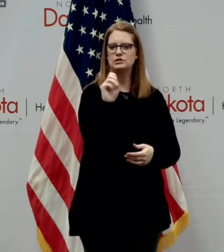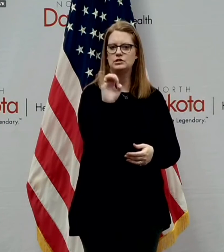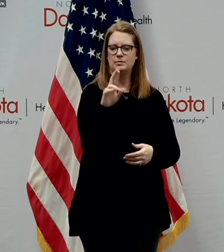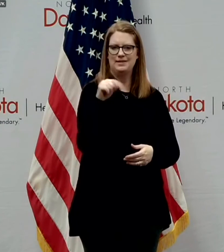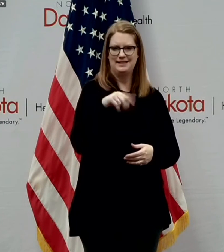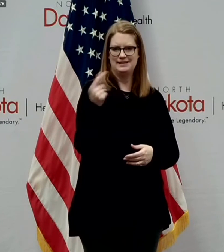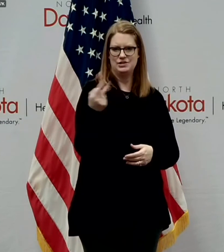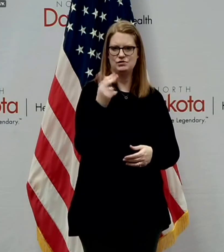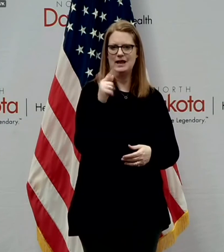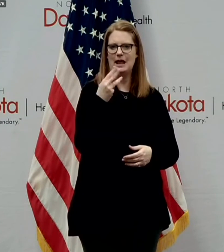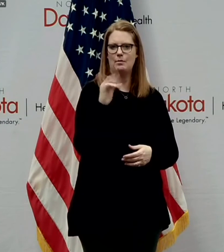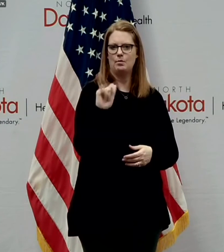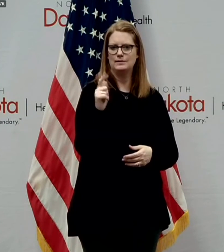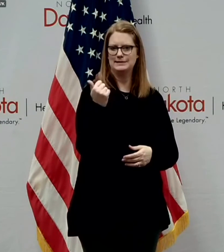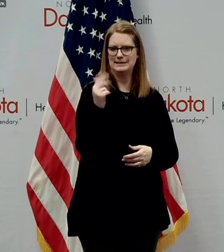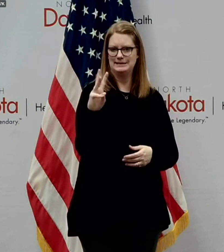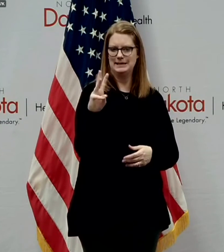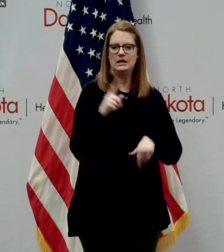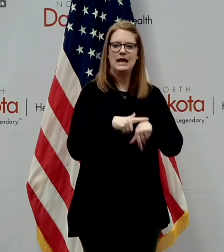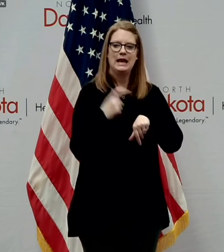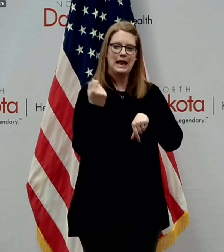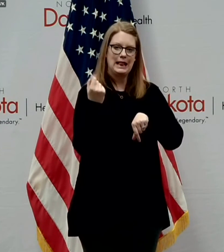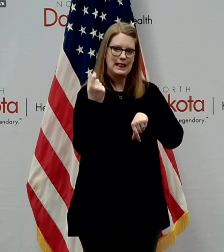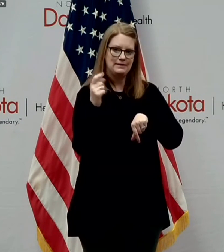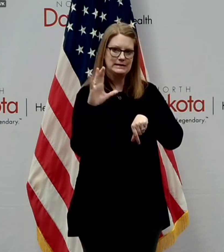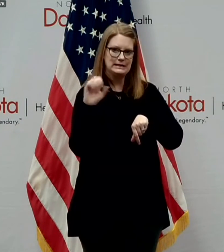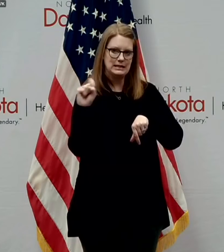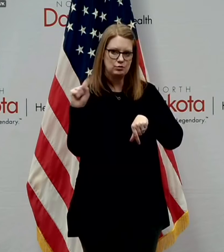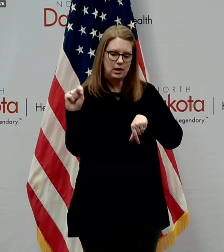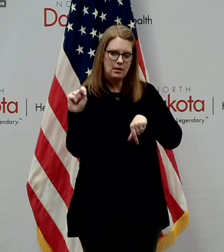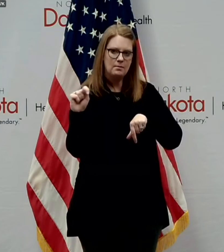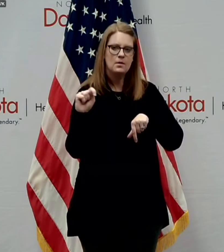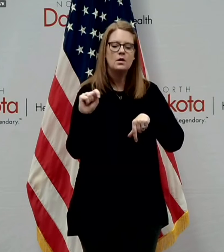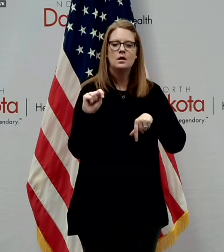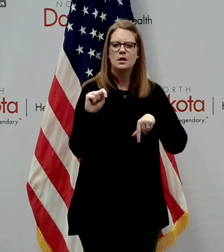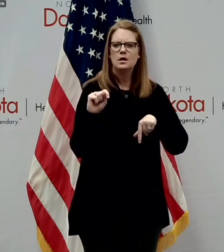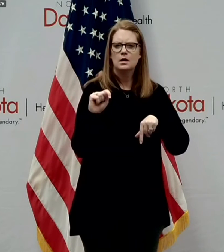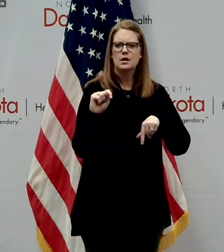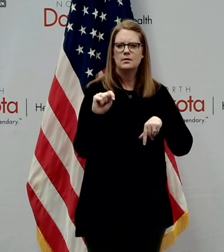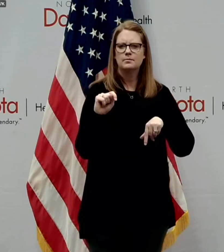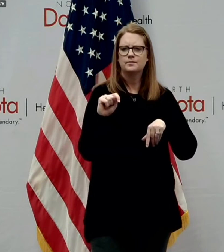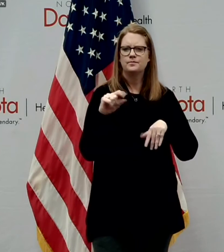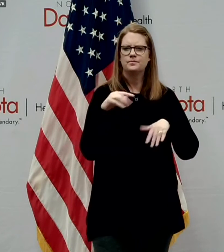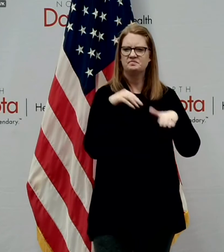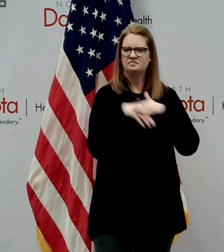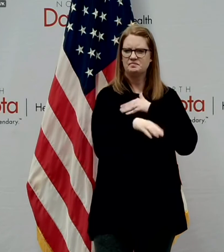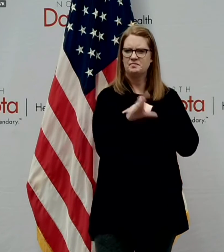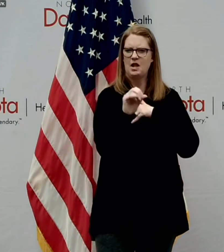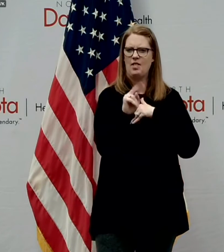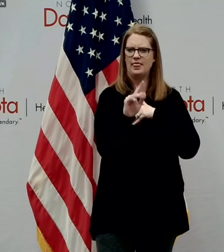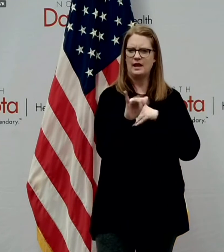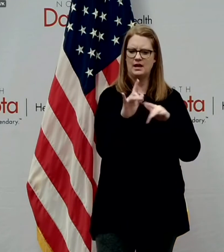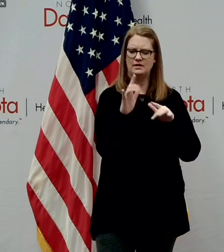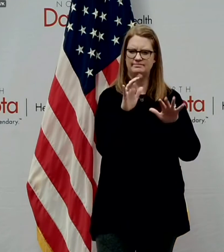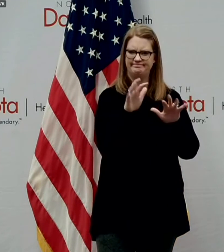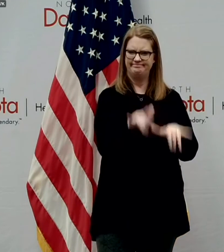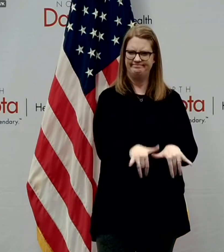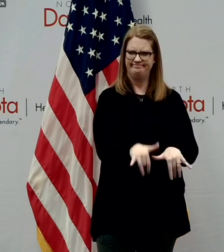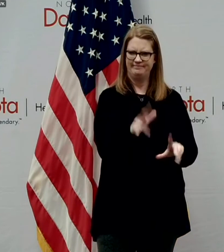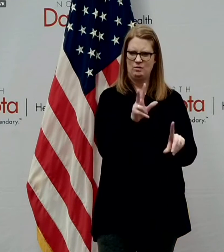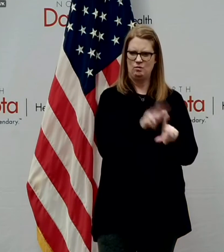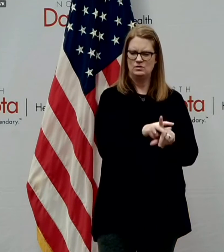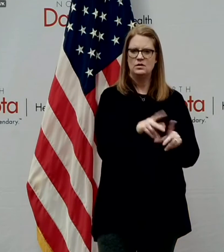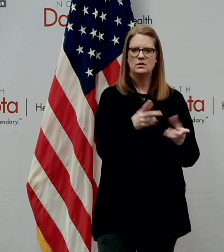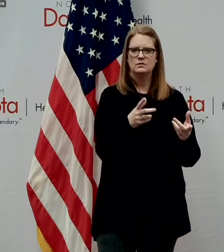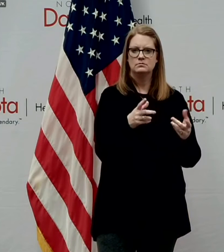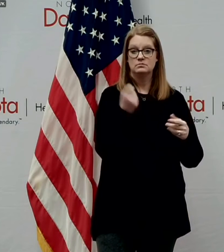April 16th at 11 a.m. Central Time. I believe you can go online and register for that. It's free and you do not have to be